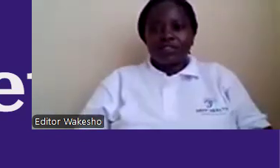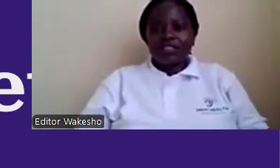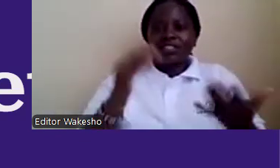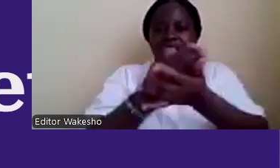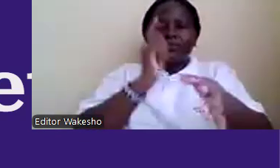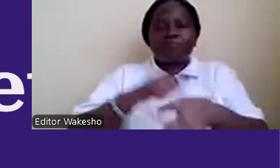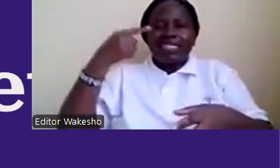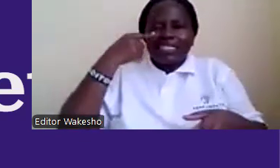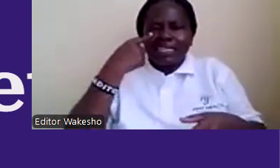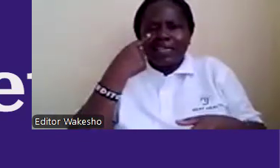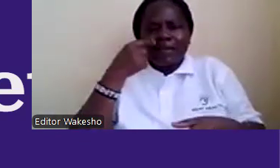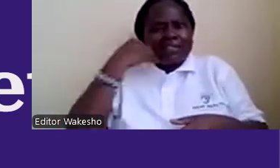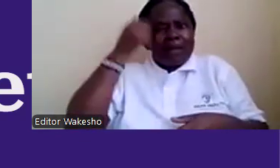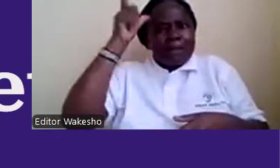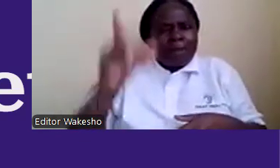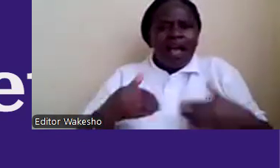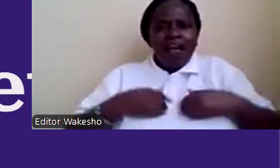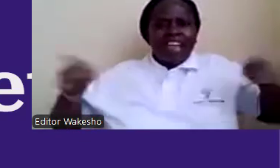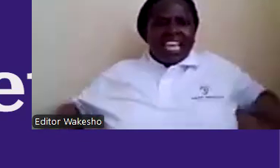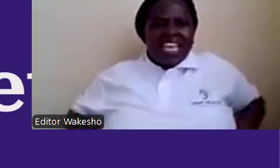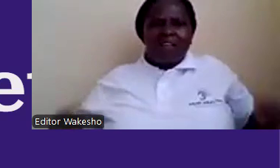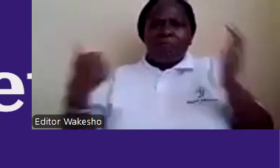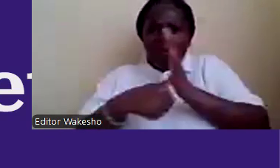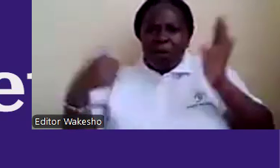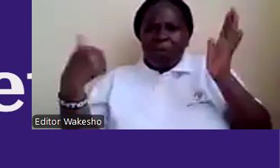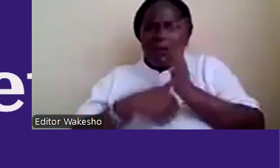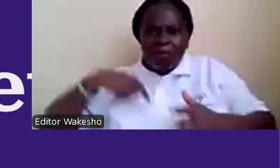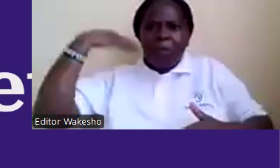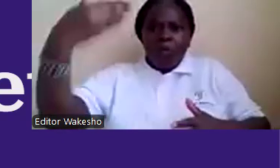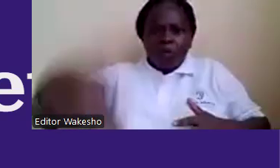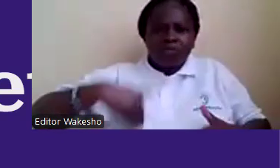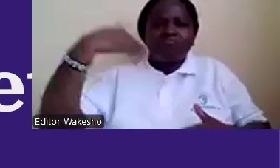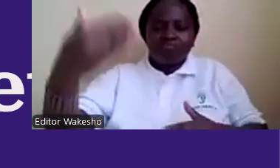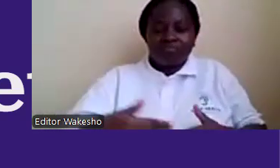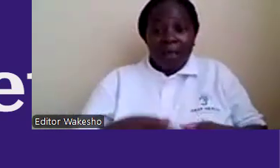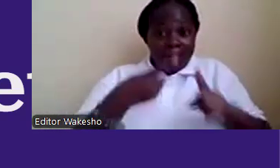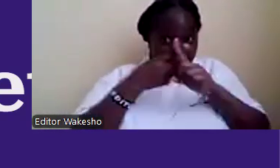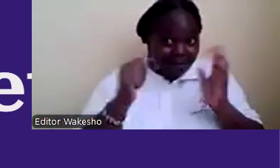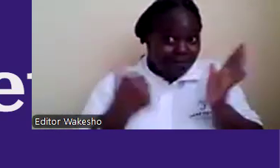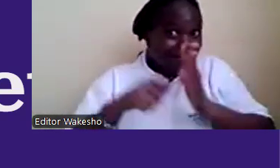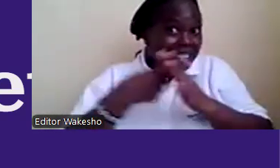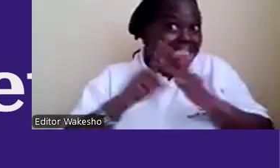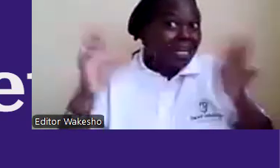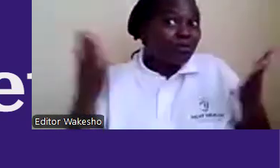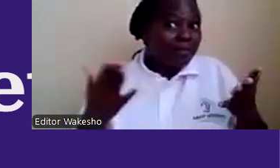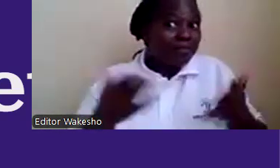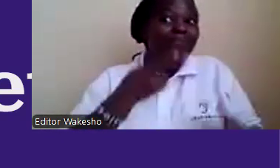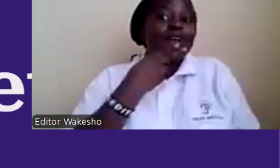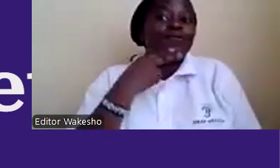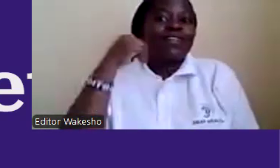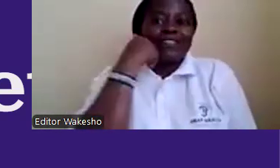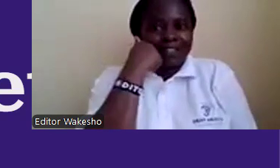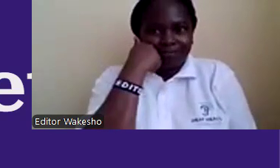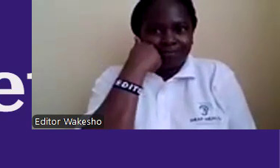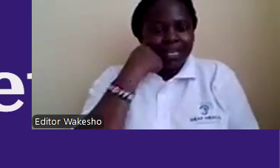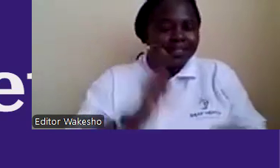have chronic kidney disease, and the real, culprit was diabetes that was not well managed